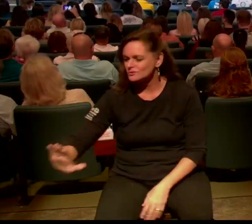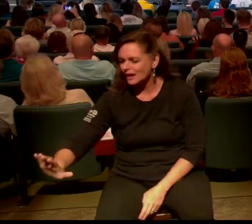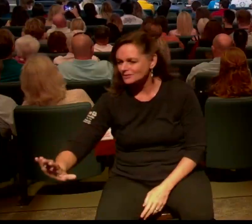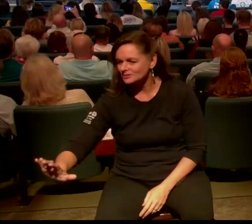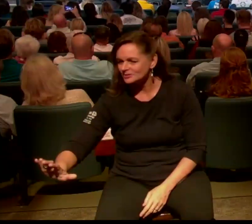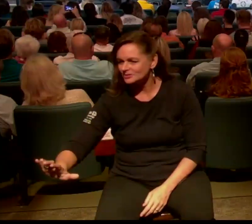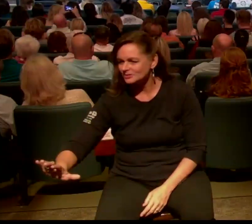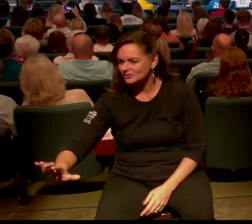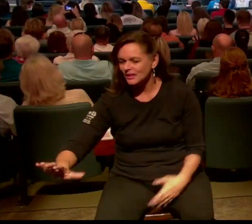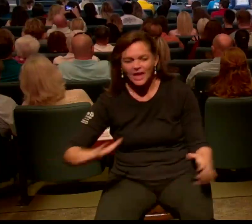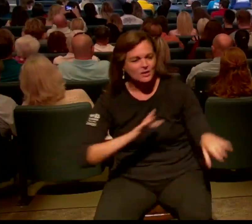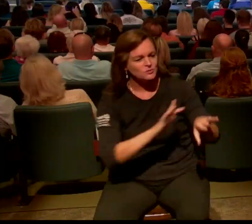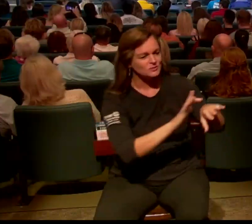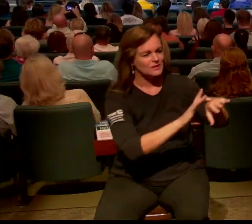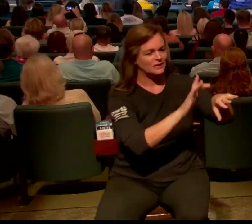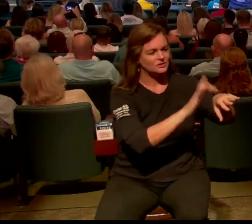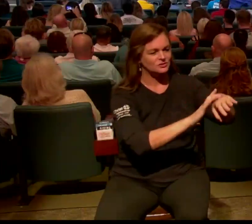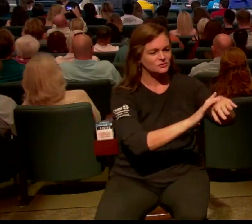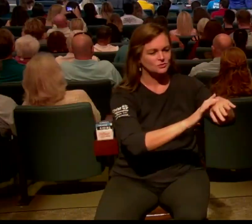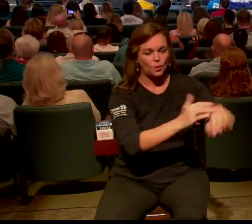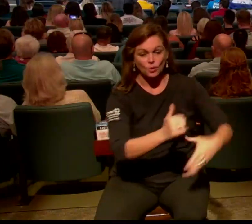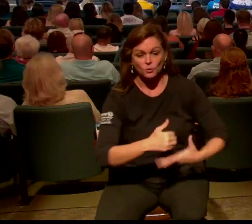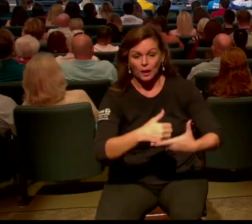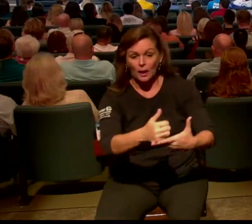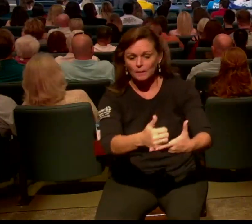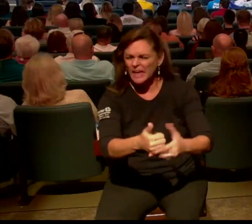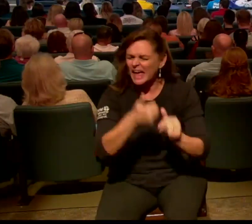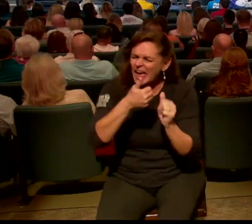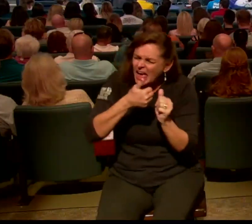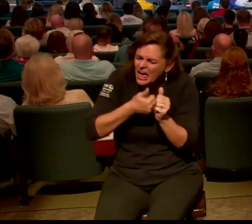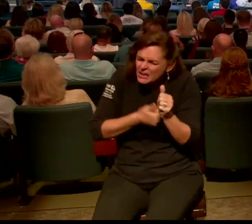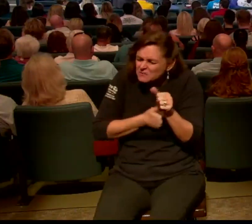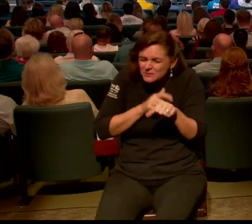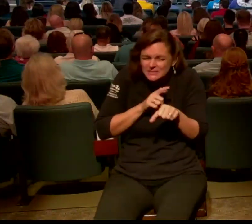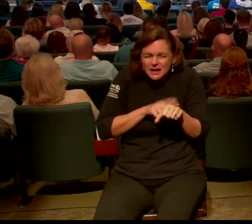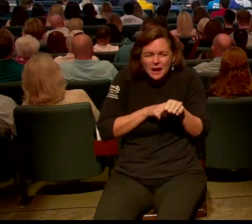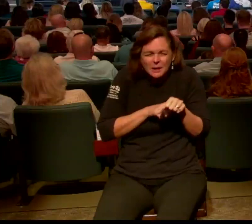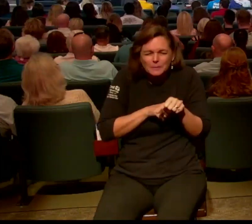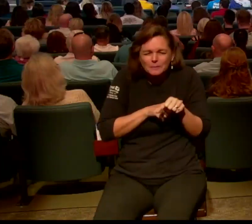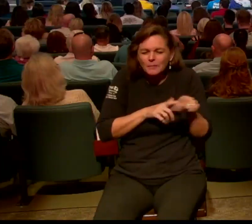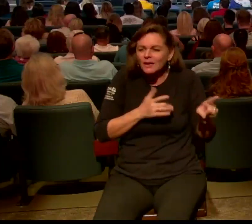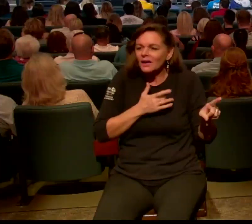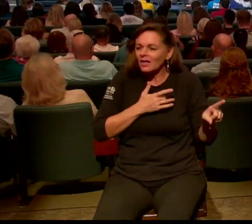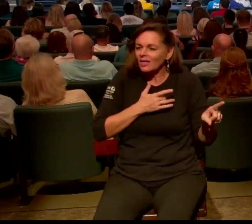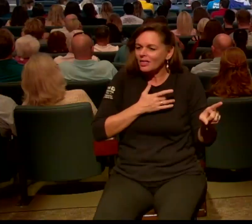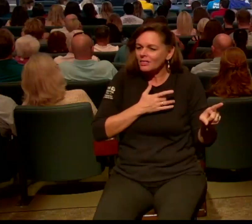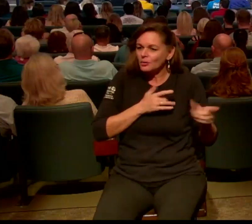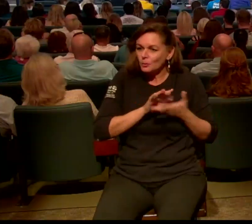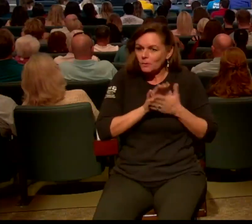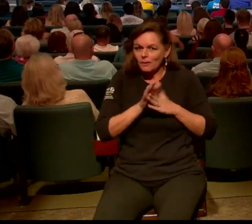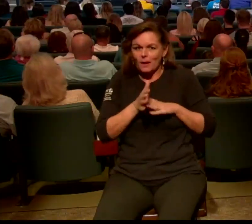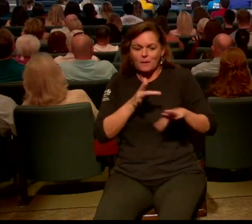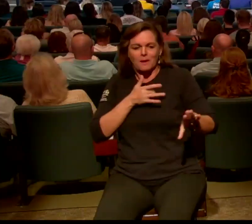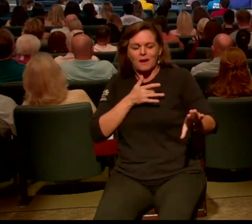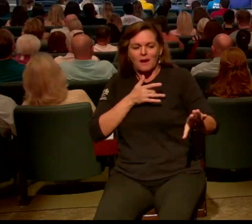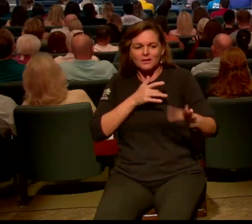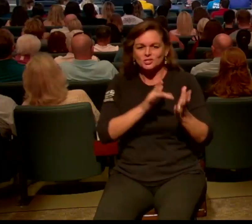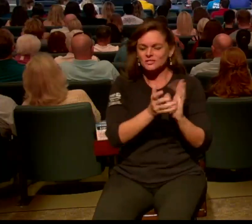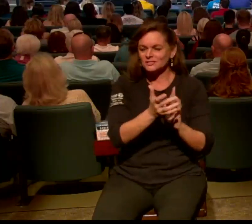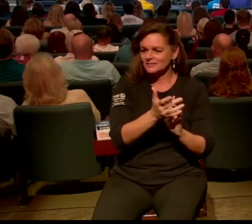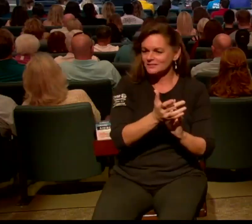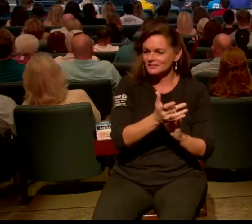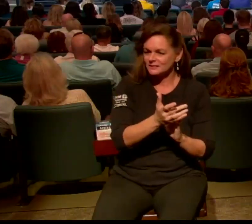meaningful touch into someone's life, every time you just touch Jesus.